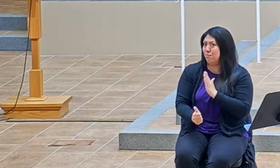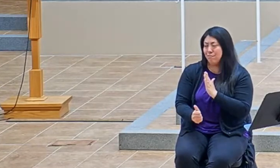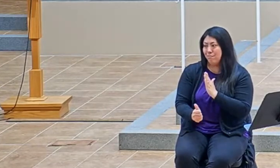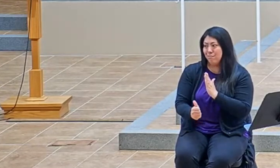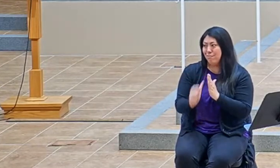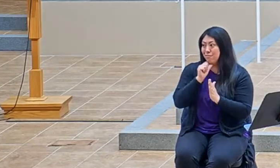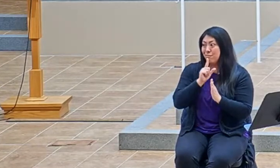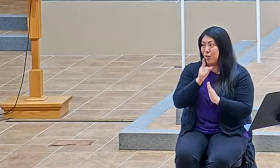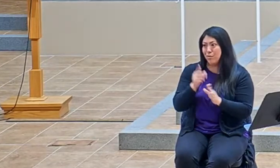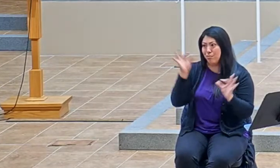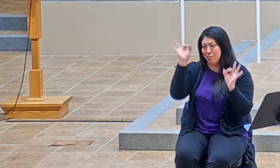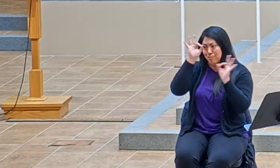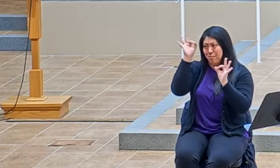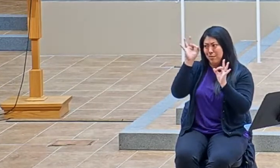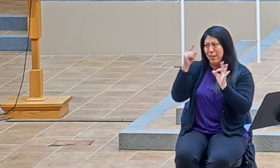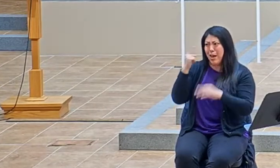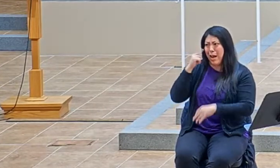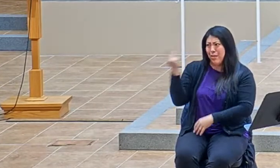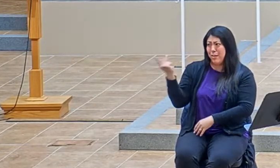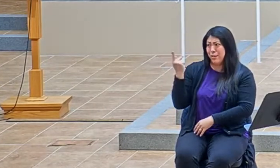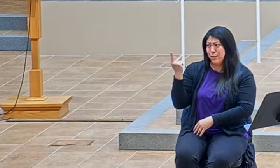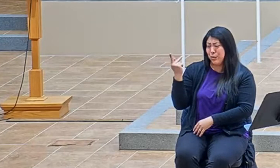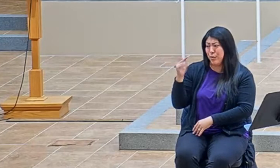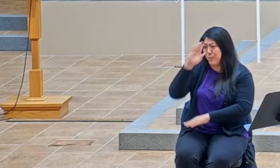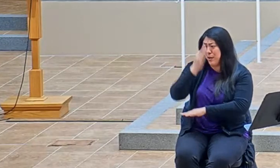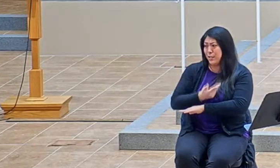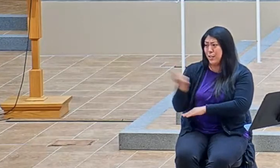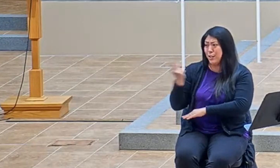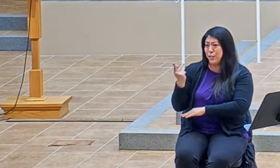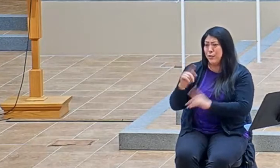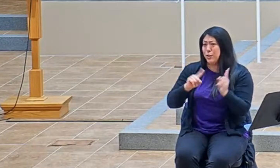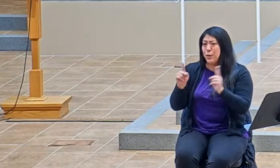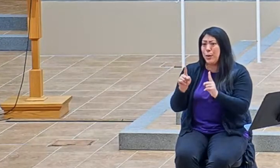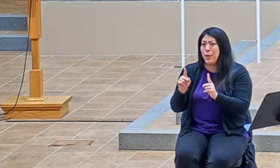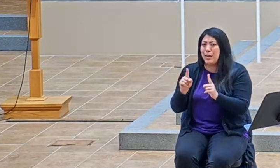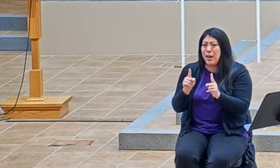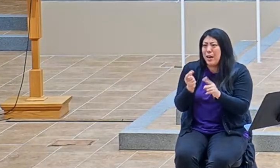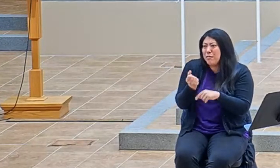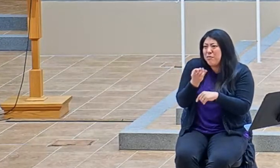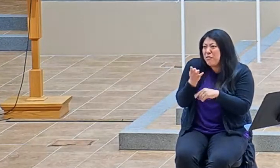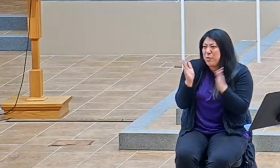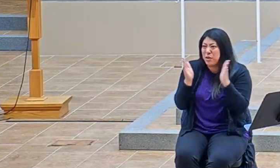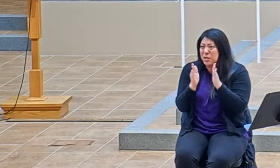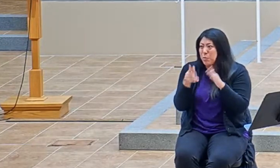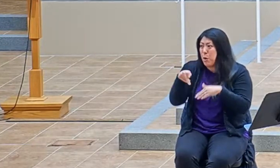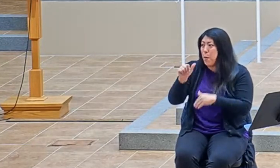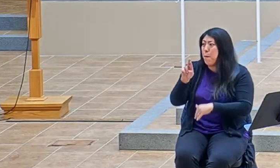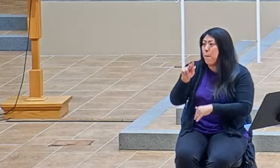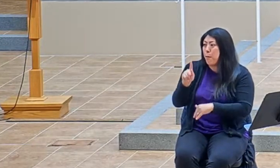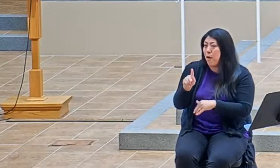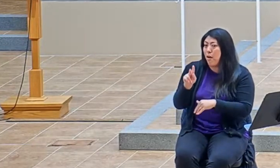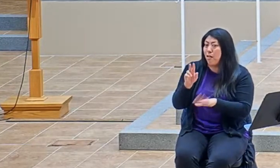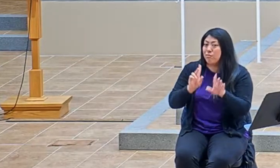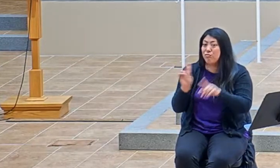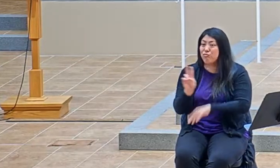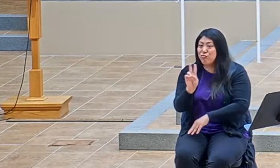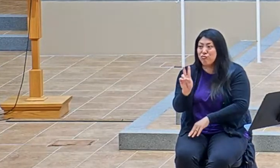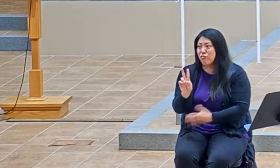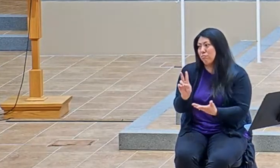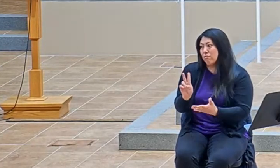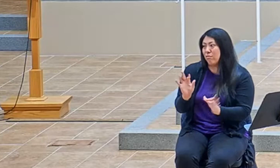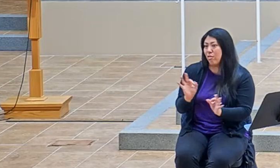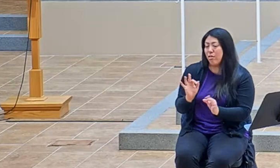And I think that both he and I had spent some time in John Bryan State Park. We started our